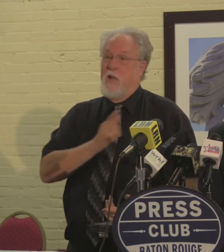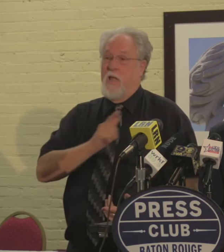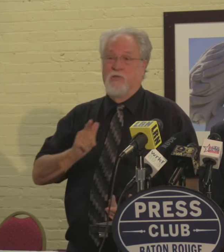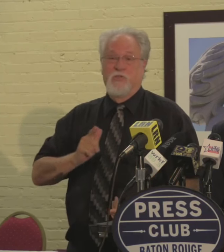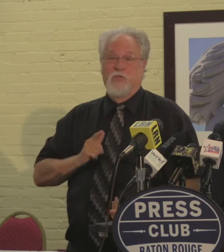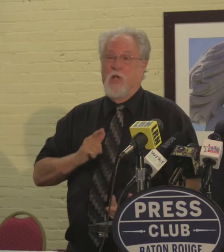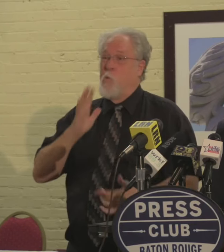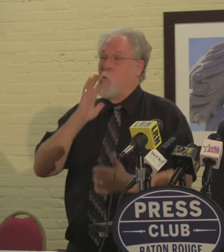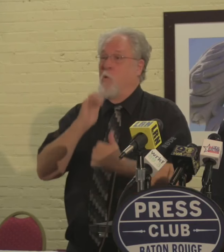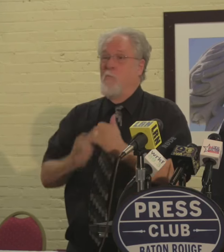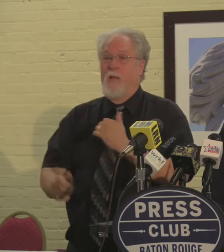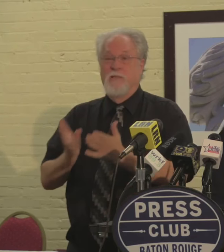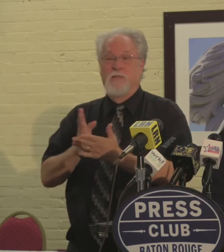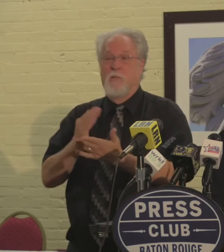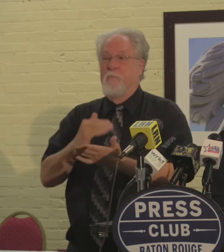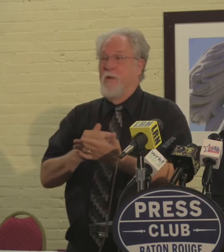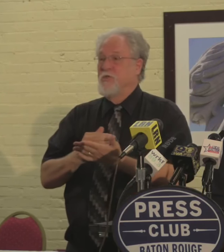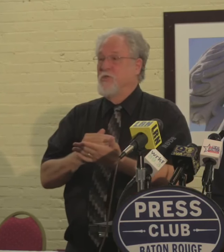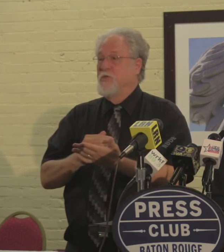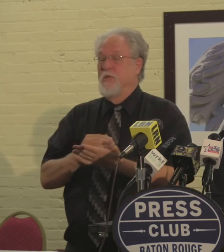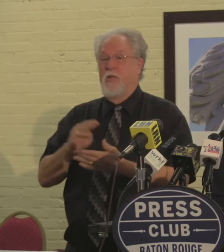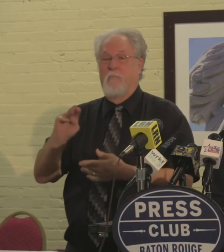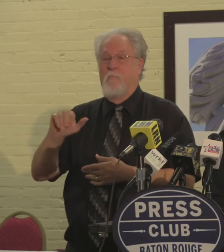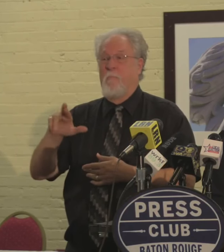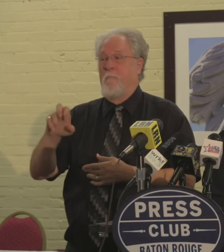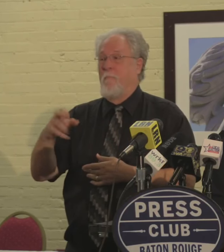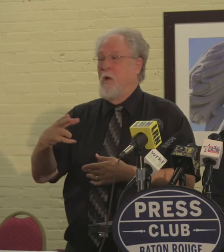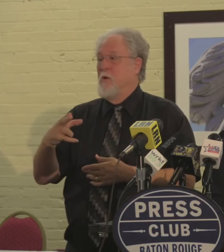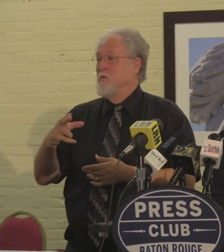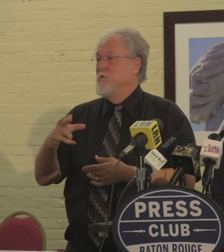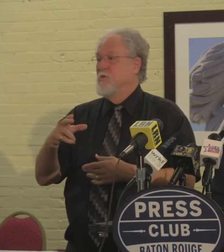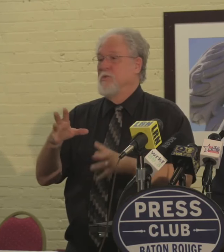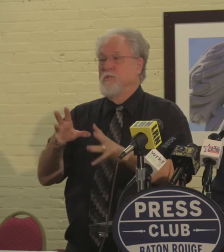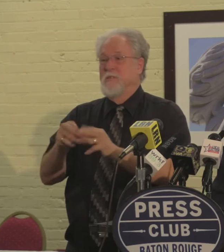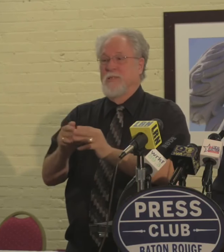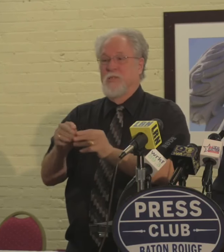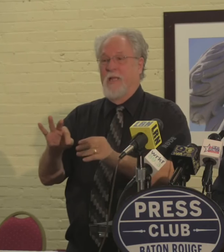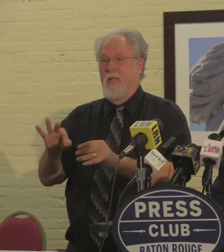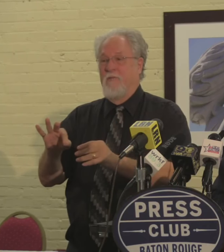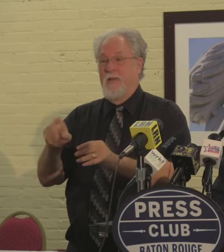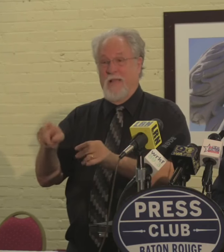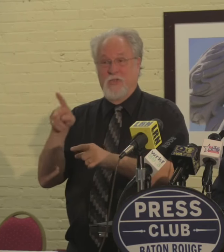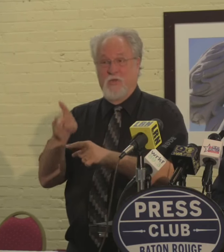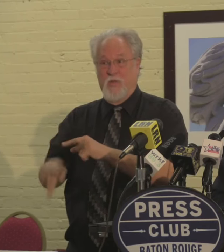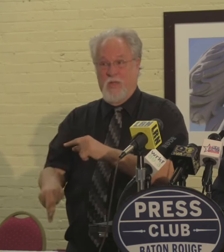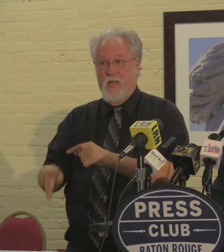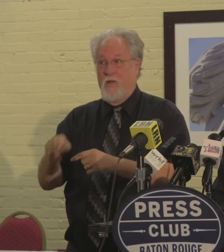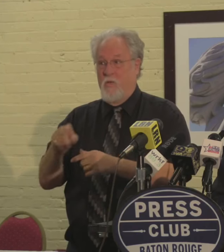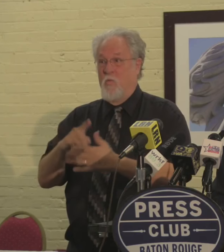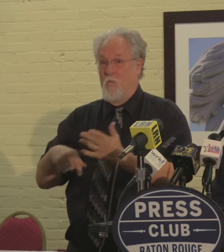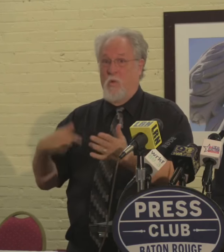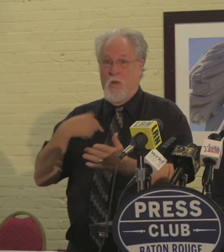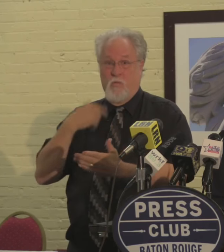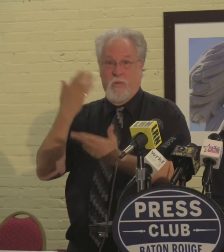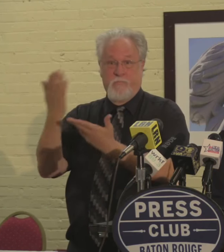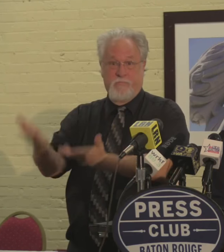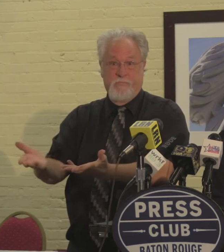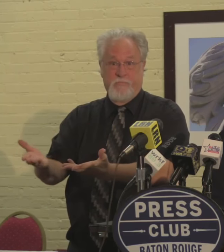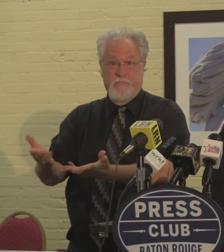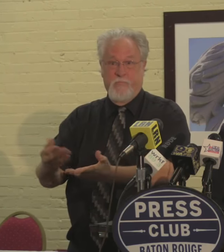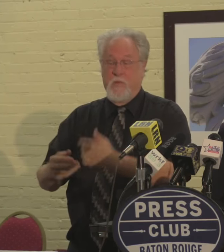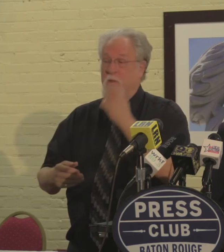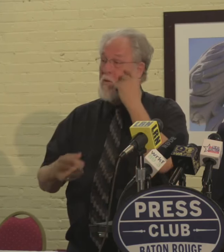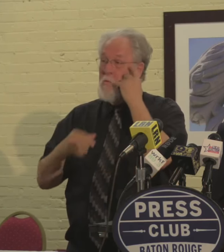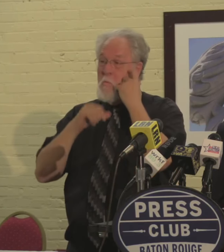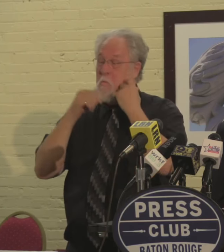legislature will ever pass a budget in the session that starts in March if it has to make the kind of cuts that we're going to be talking about.